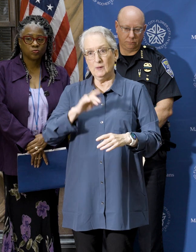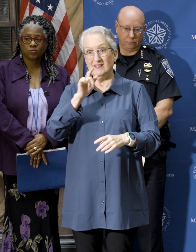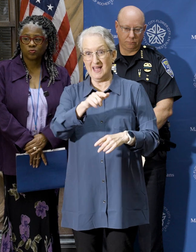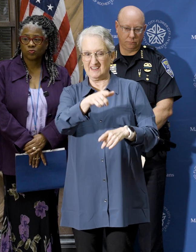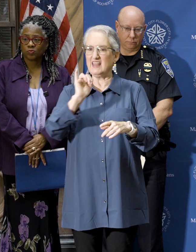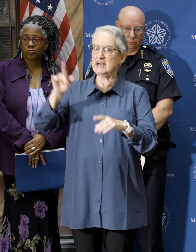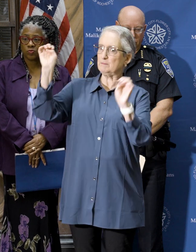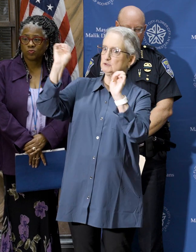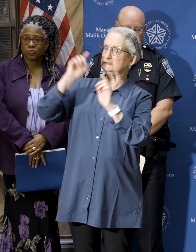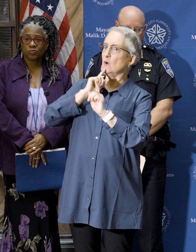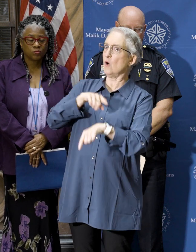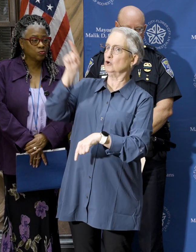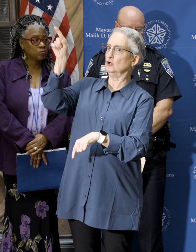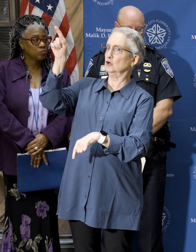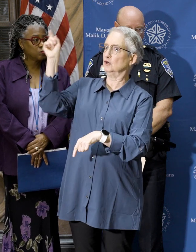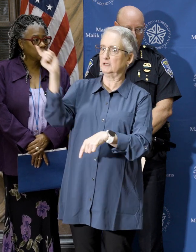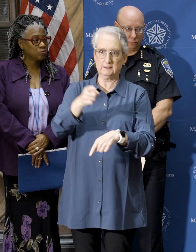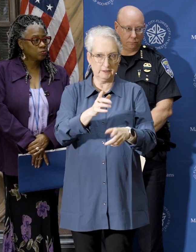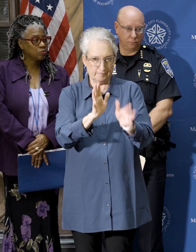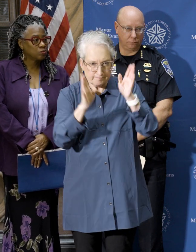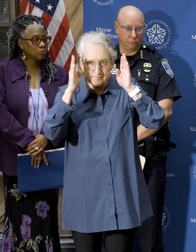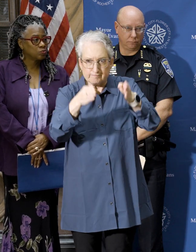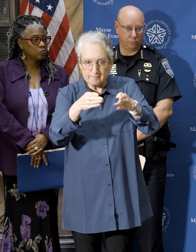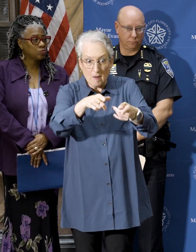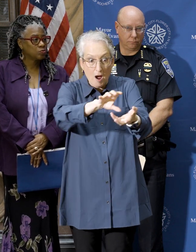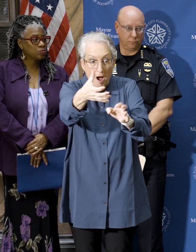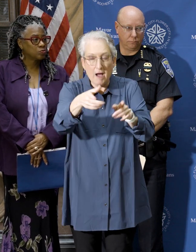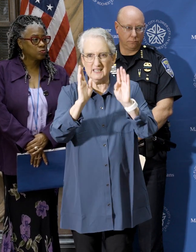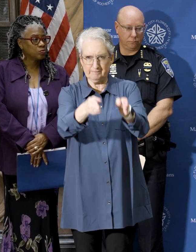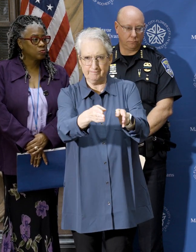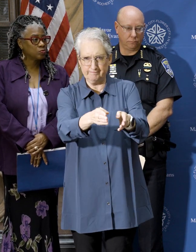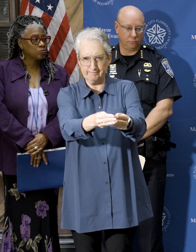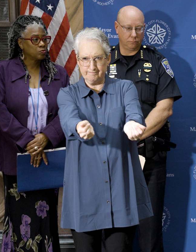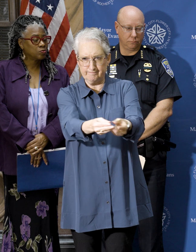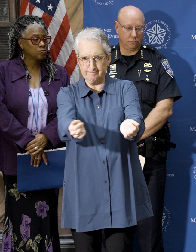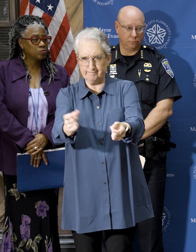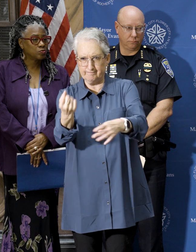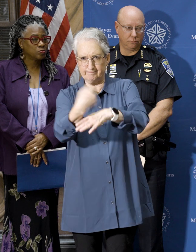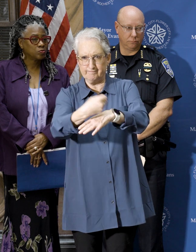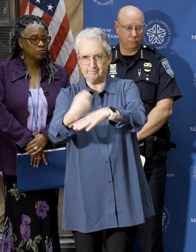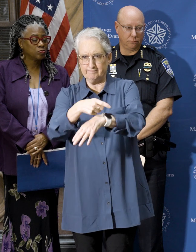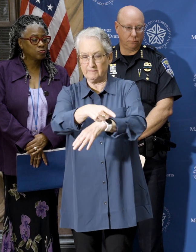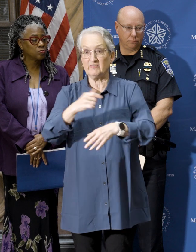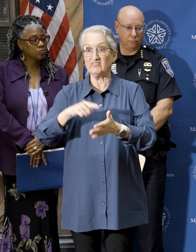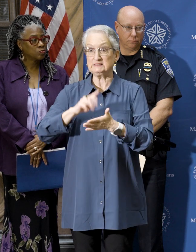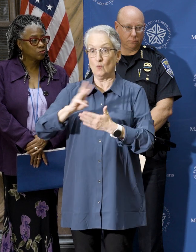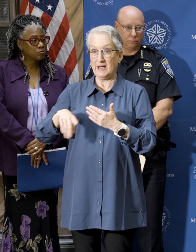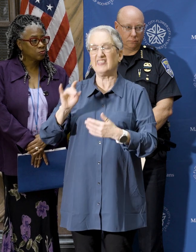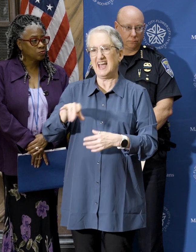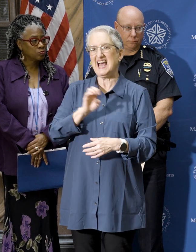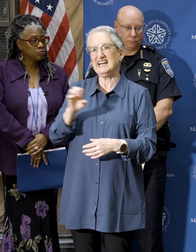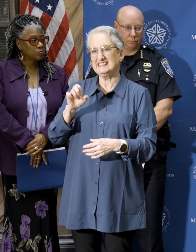of hand. And as the chief and the mayor have said, we'll be using that this weekend in the East End to limit access and make sure that that